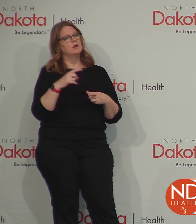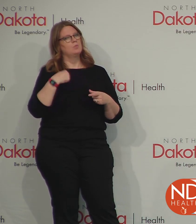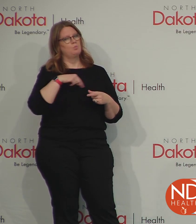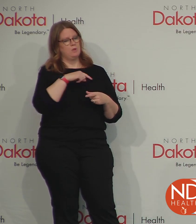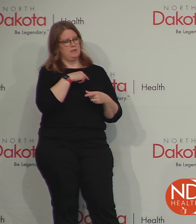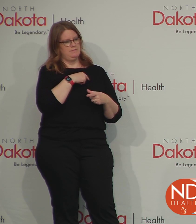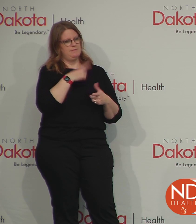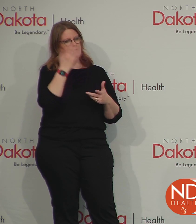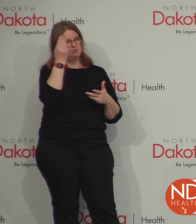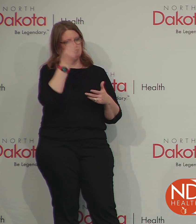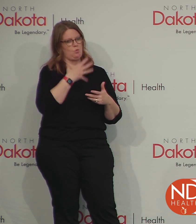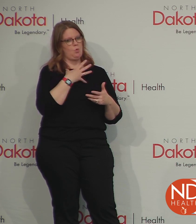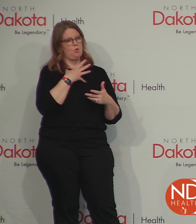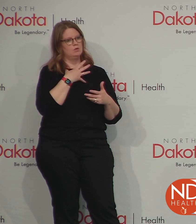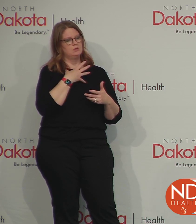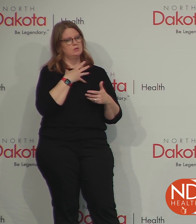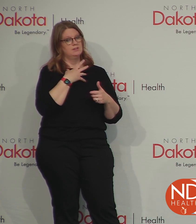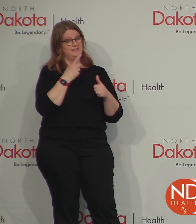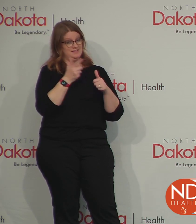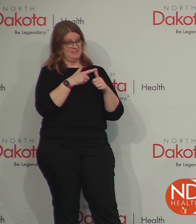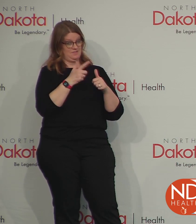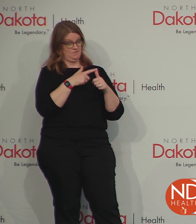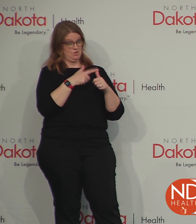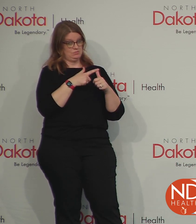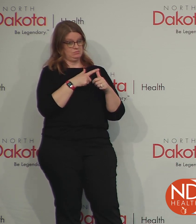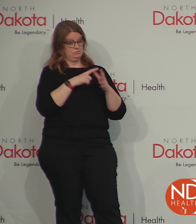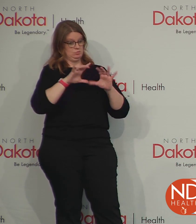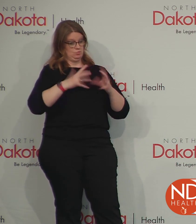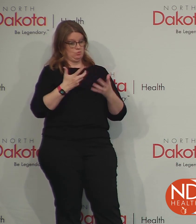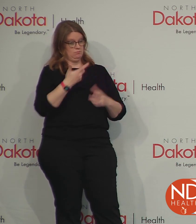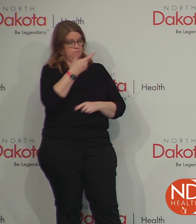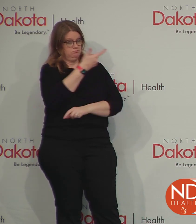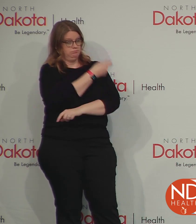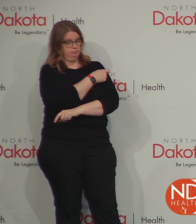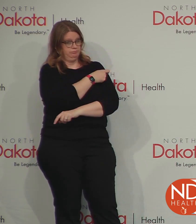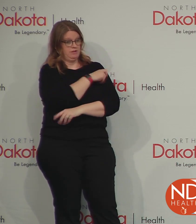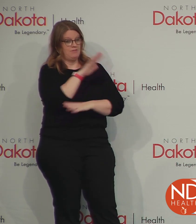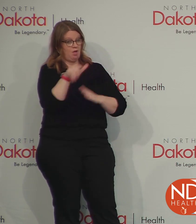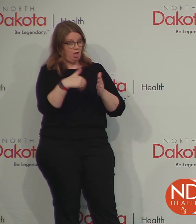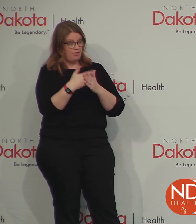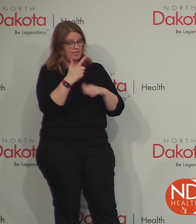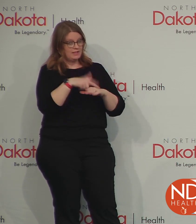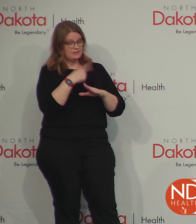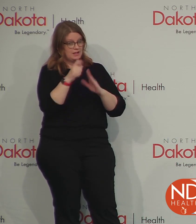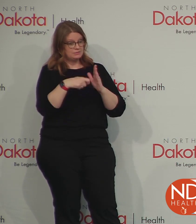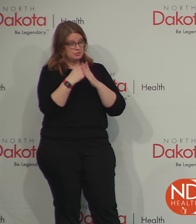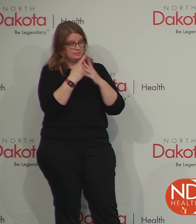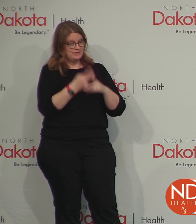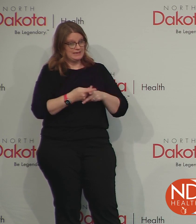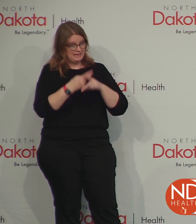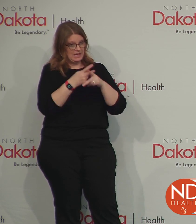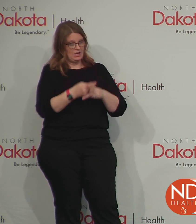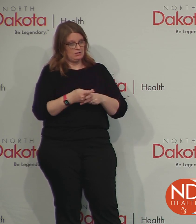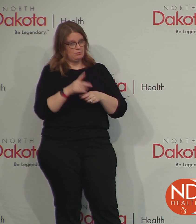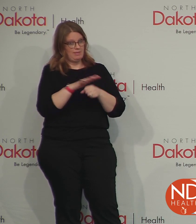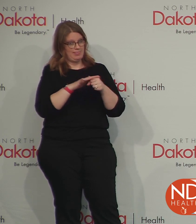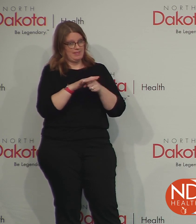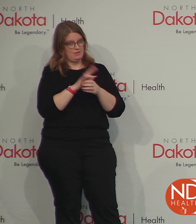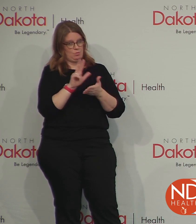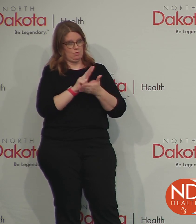that they will be able to complete the initial rounds of vaccination of all the long-term cares that signed up within 3 weeks.